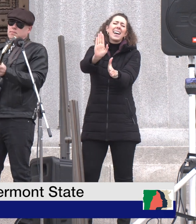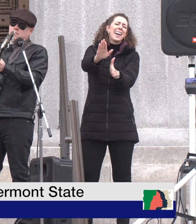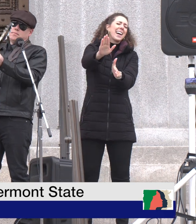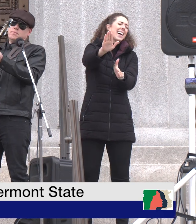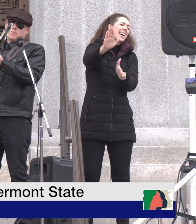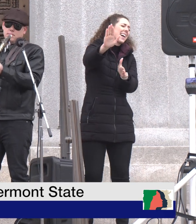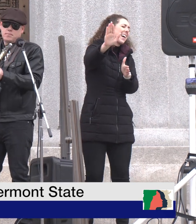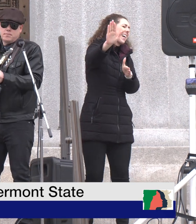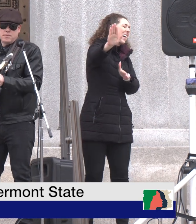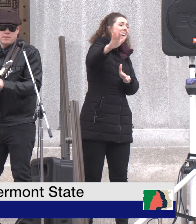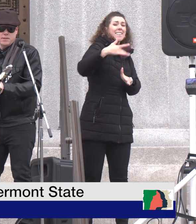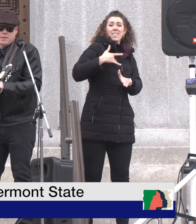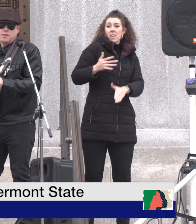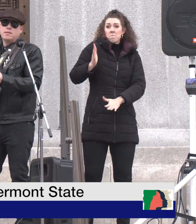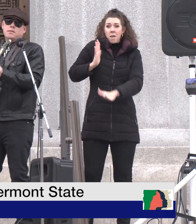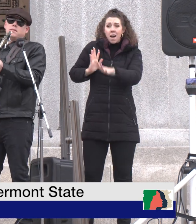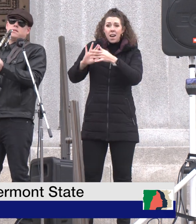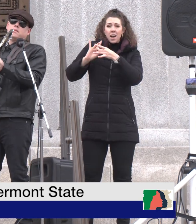yesterday.